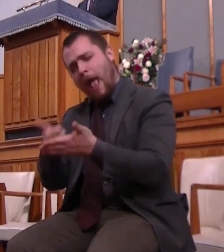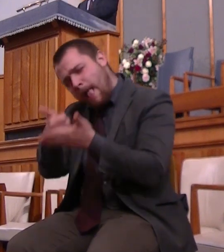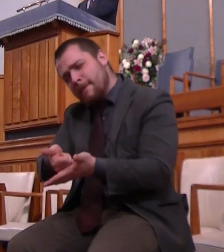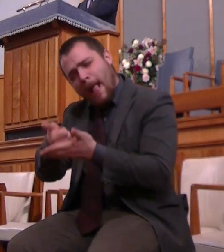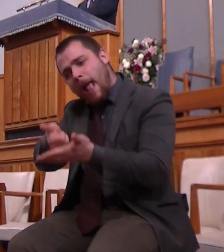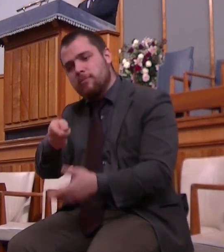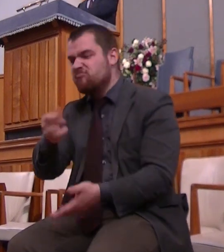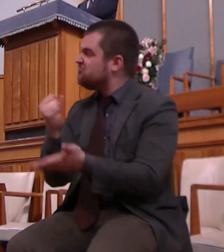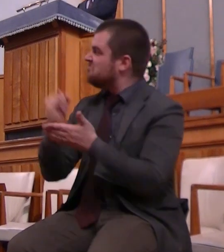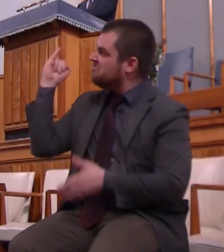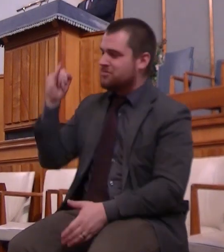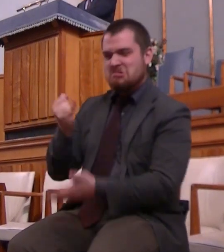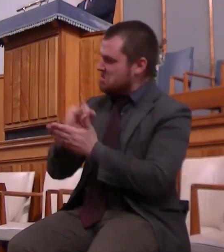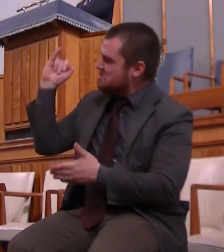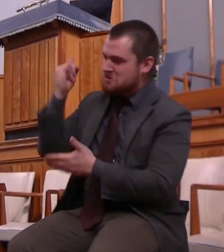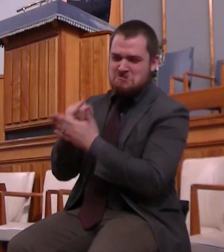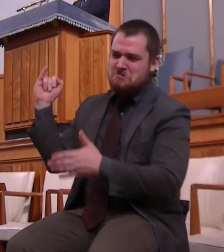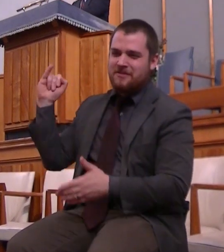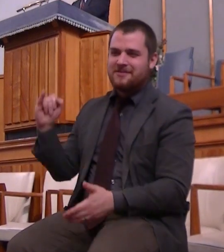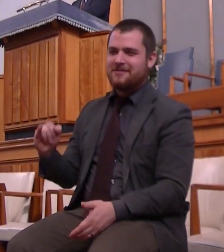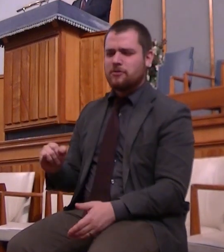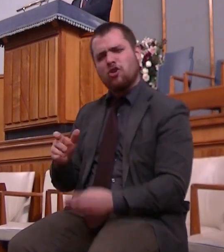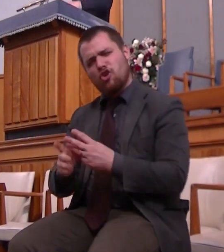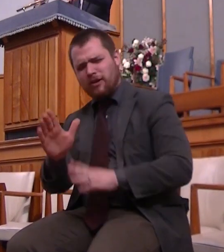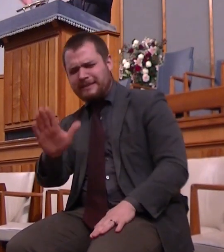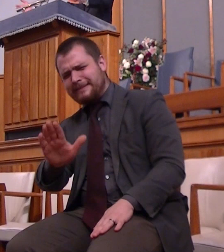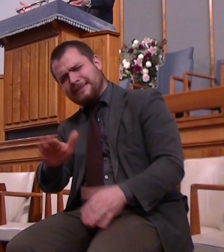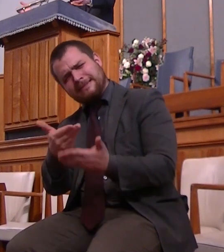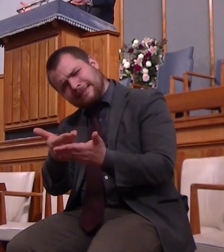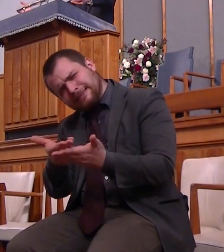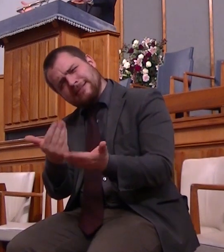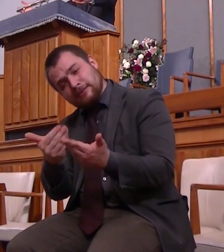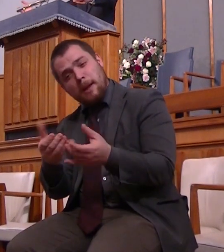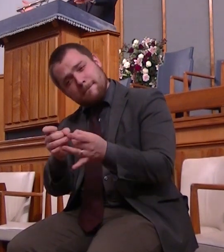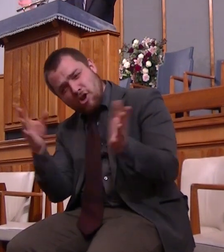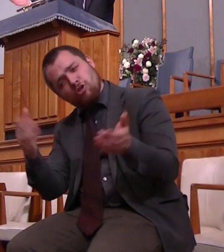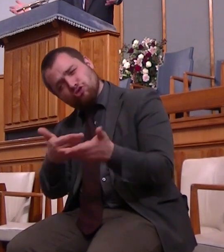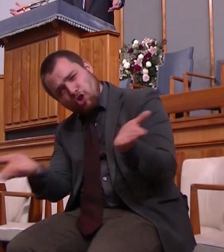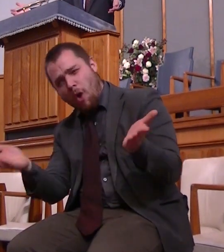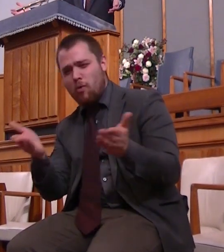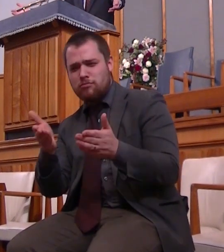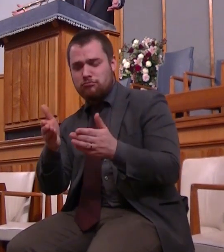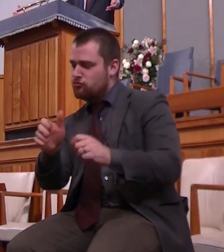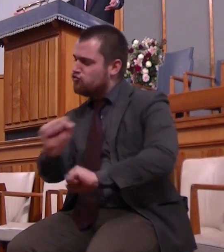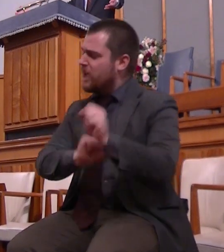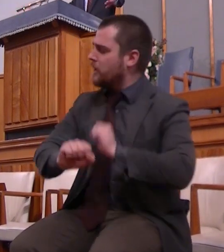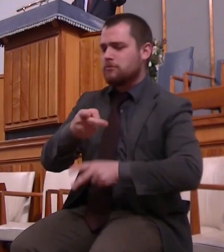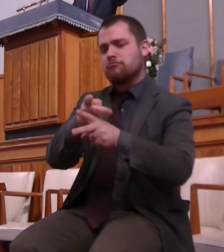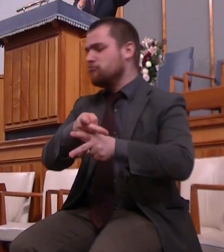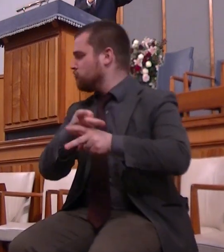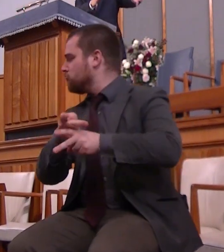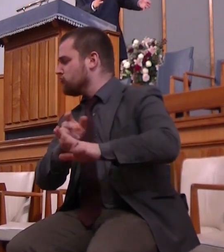rebelled against him time after time, and he appealed to them, and he showed them miracles, and he protected them at